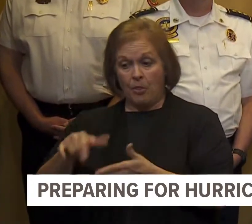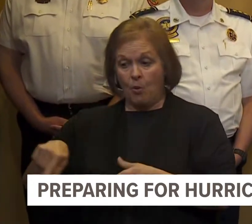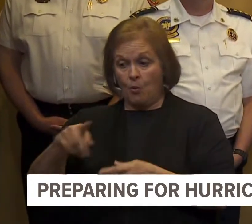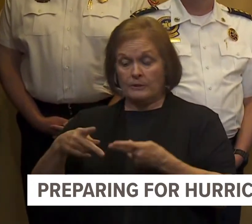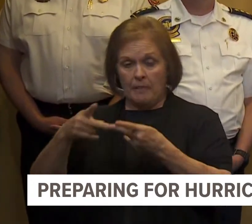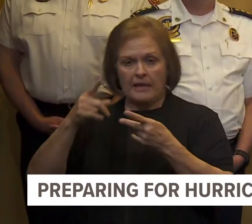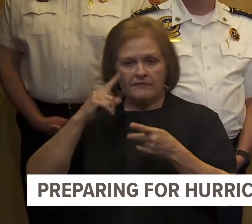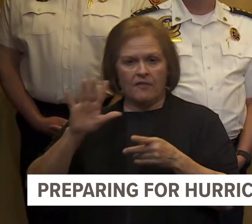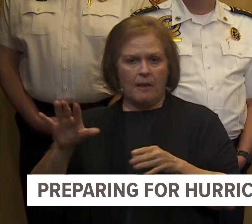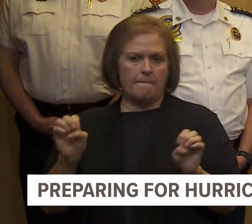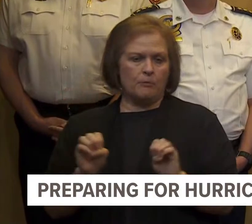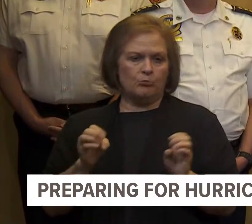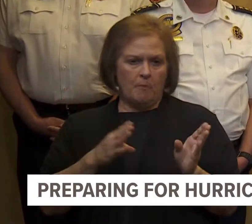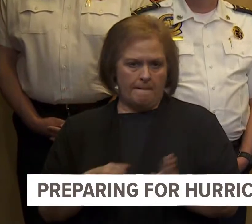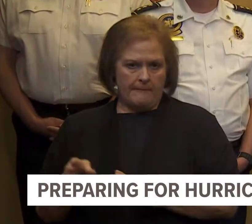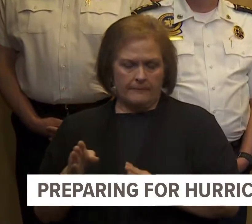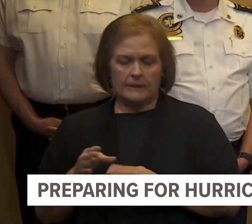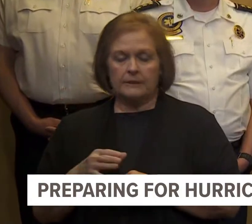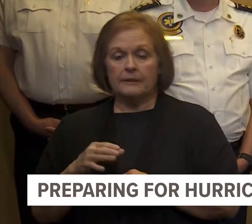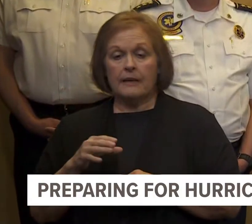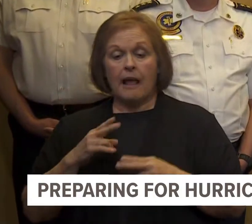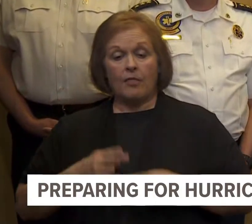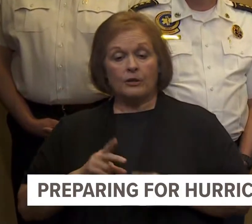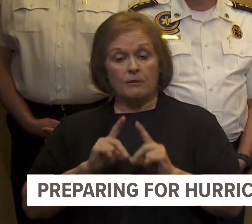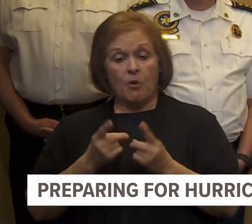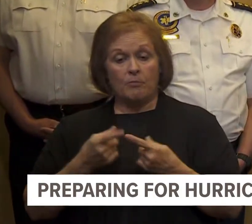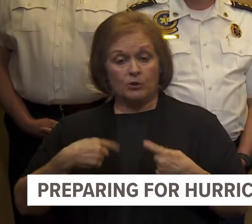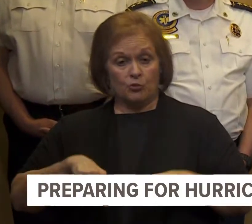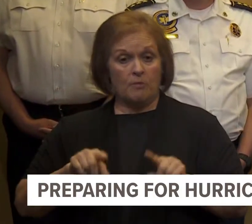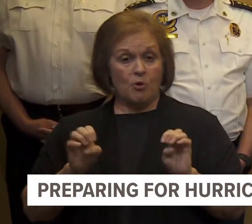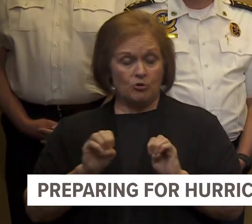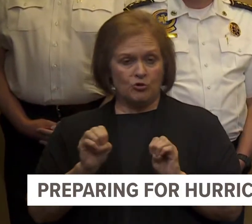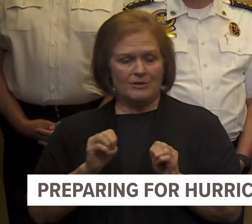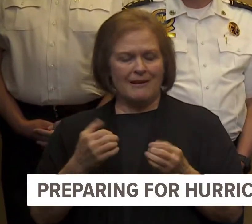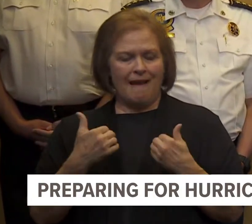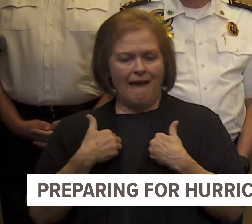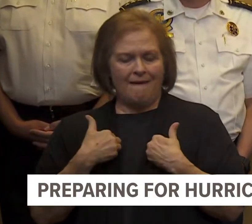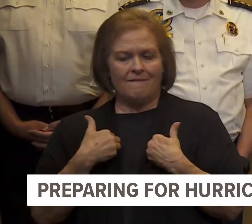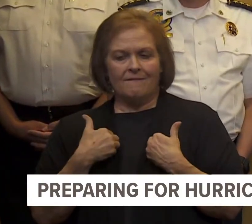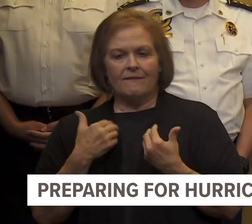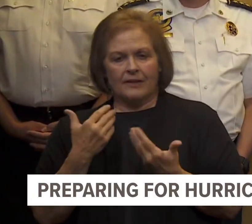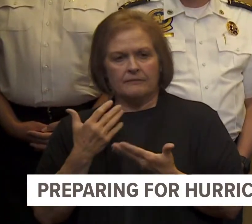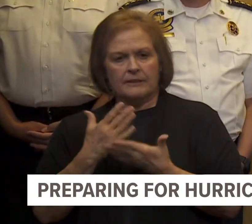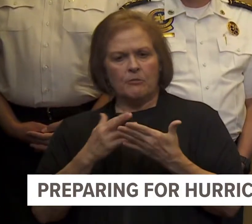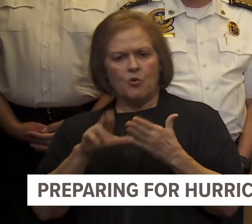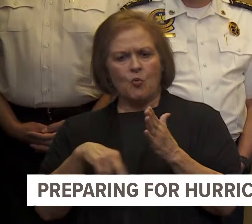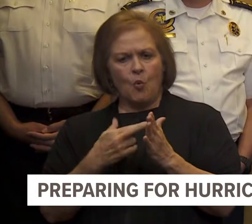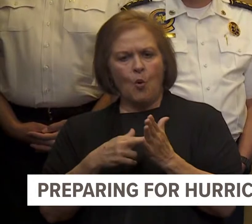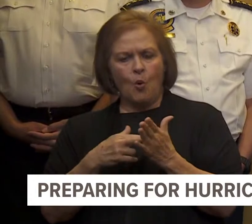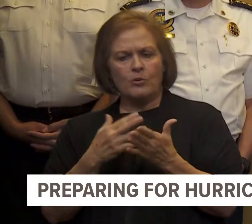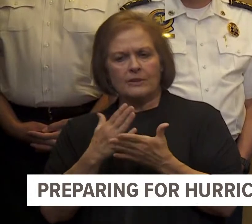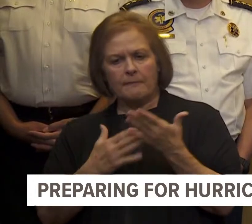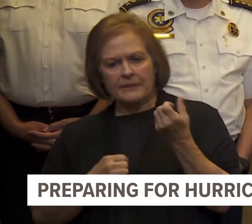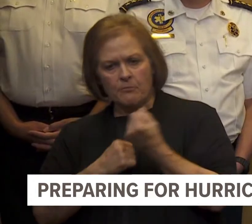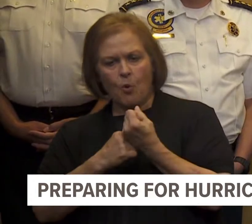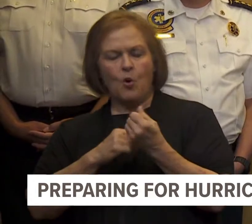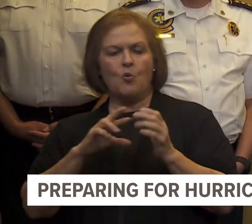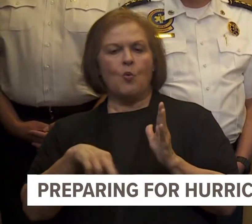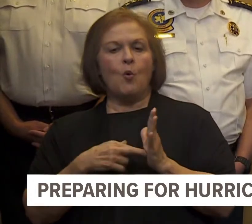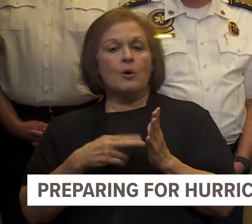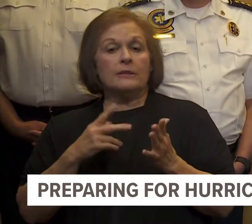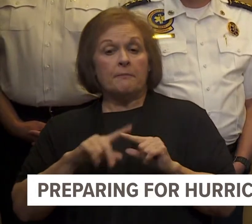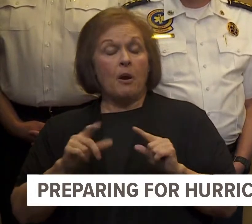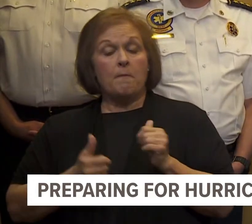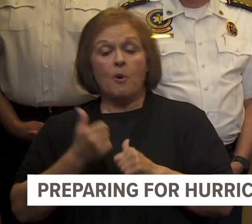facilities with their emergency preparedness. The health department during emergencies generally has a few main roles and then has some supporting roles, but our